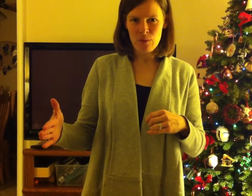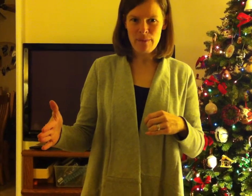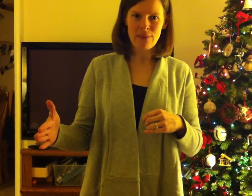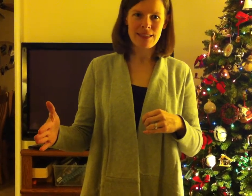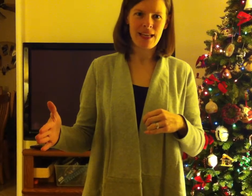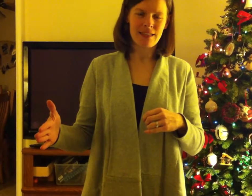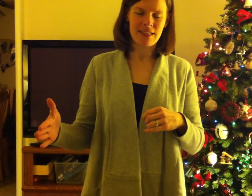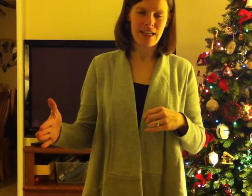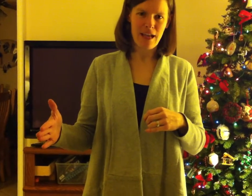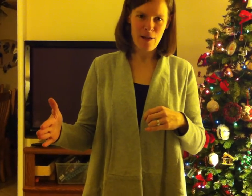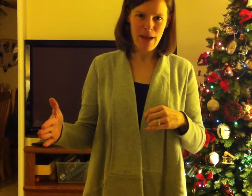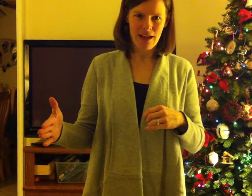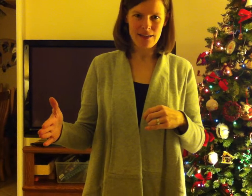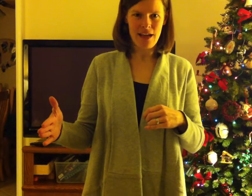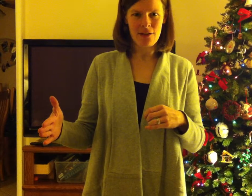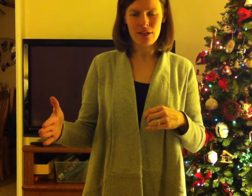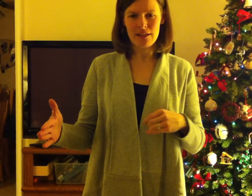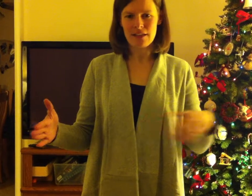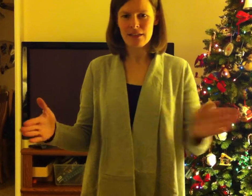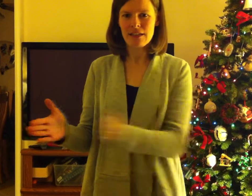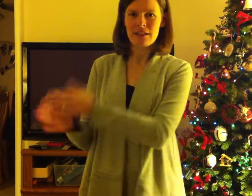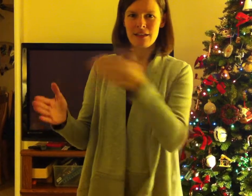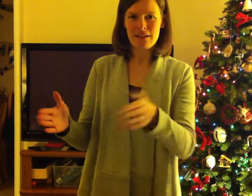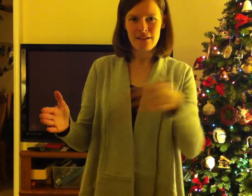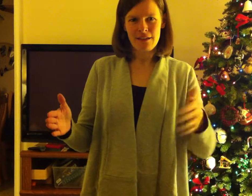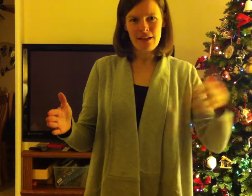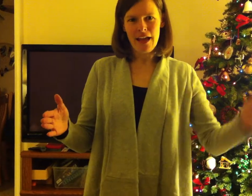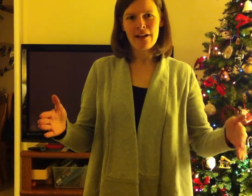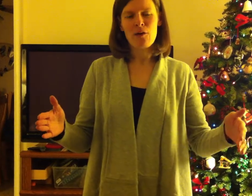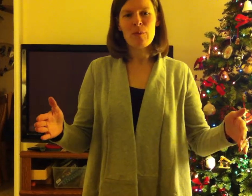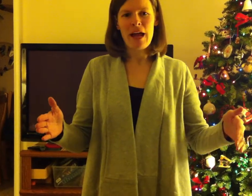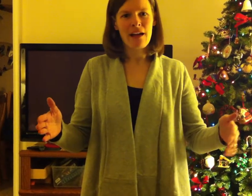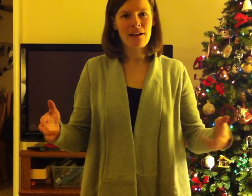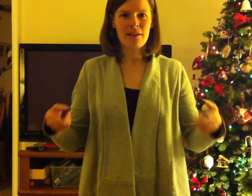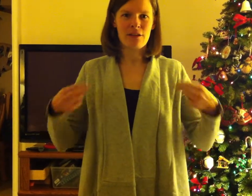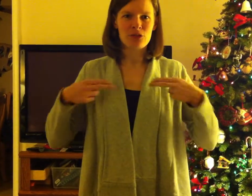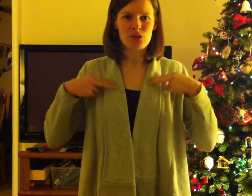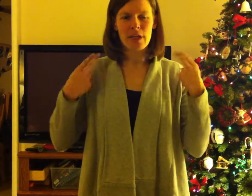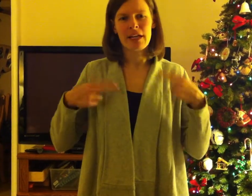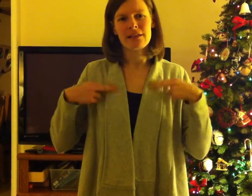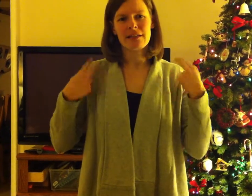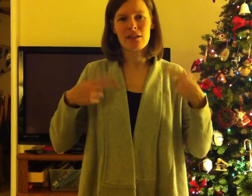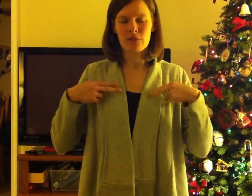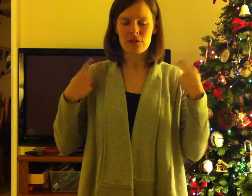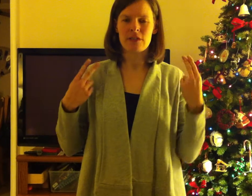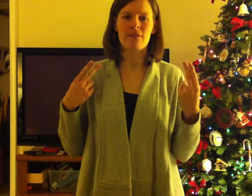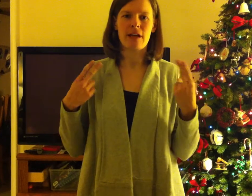will bounce against it and come back as an echo like this. Echo back. They're joyous, and we'll do the sign for